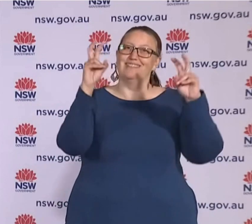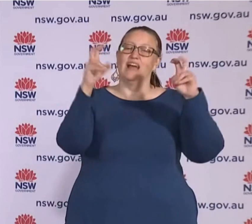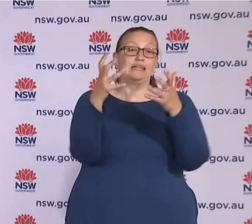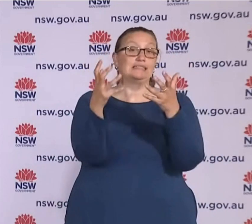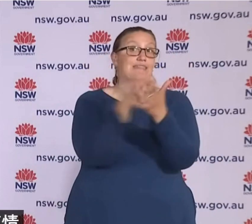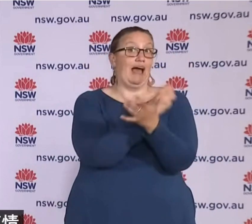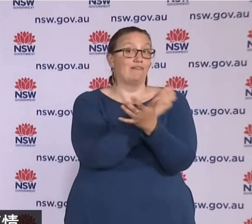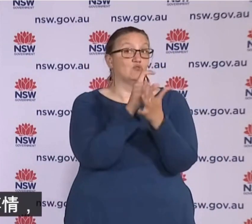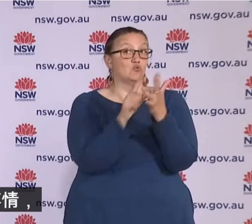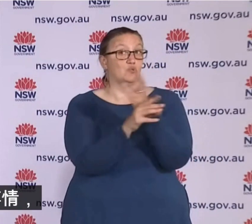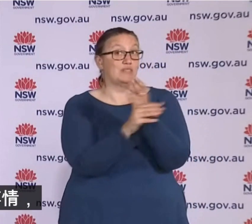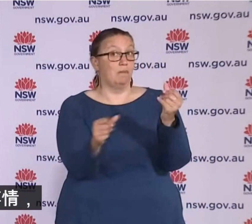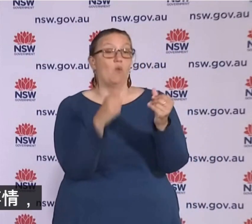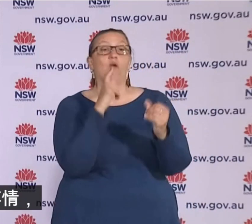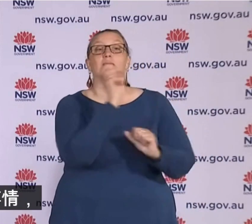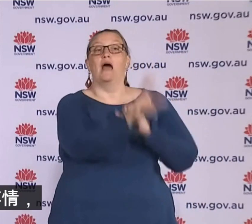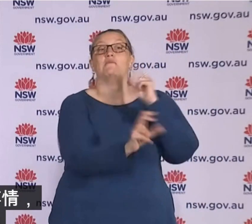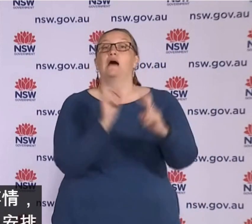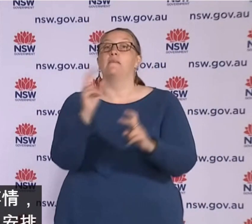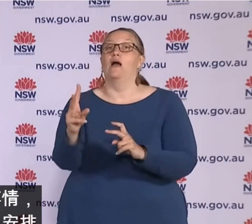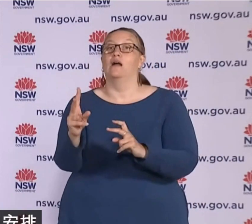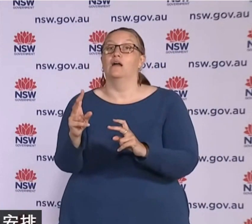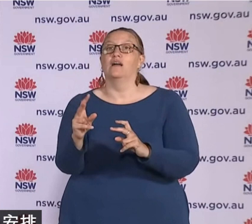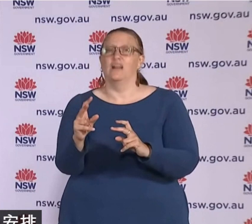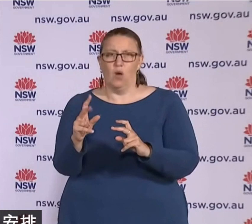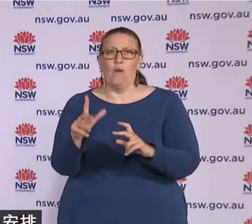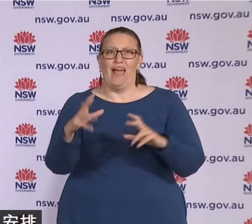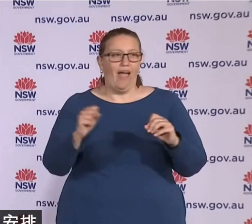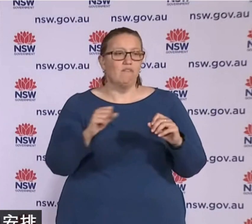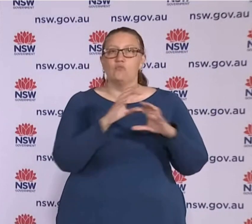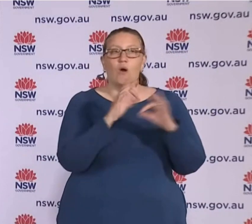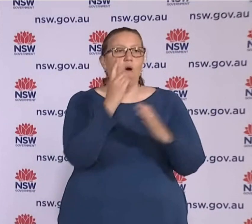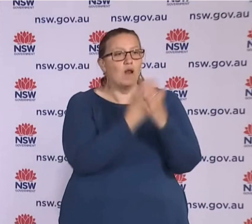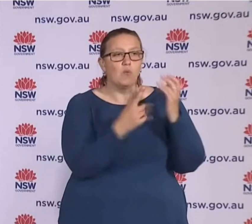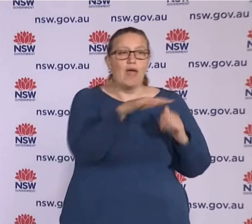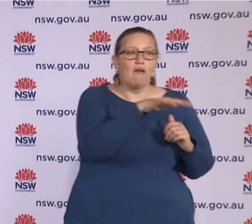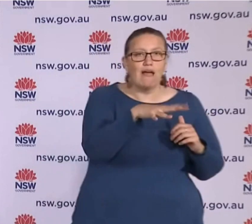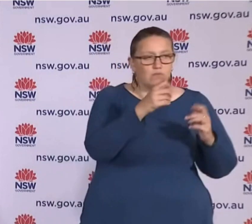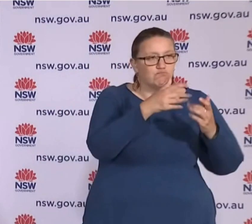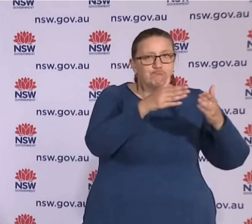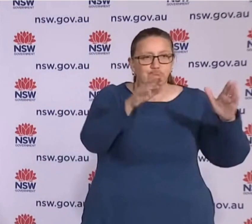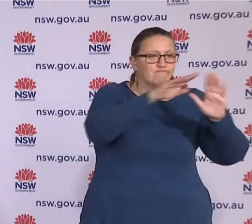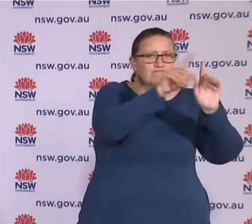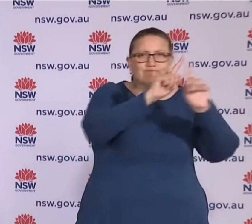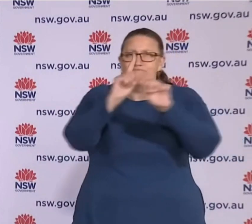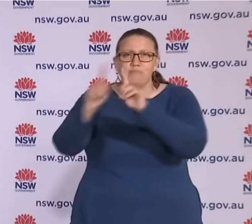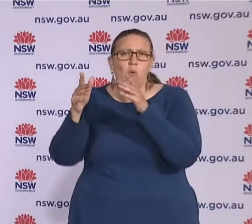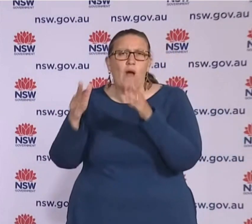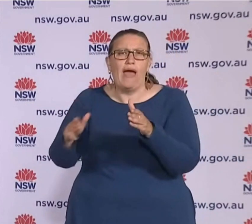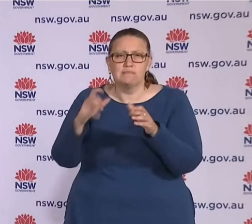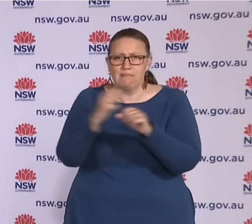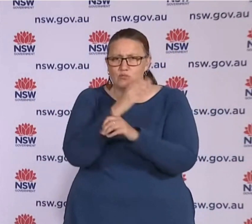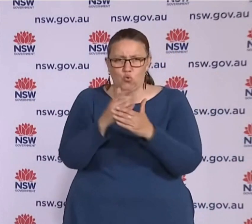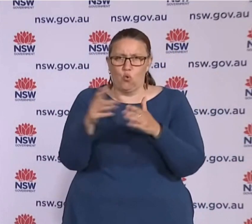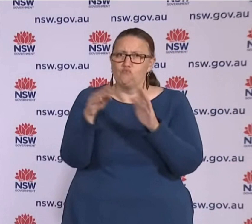that activity to continue, and it's in a broader sweep of arrangements we have in place. And we also have to appreciate